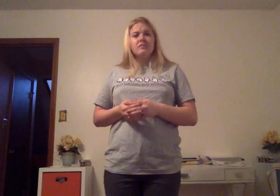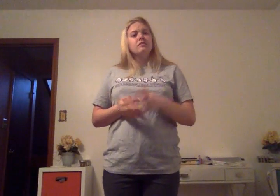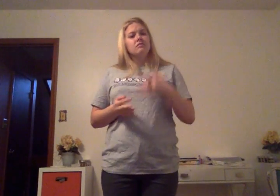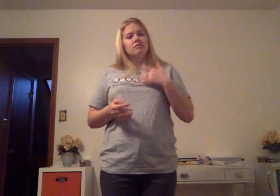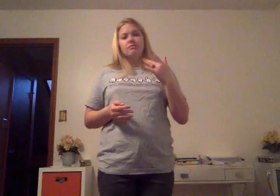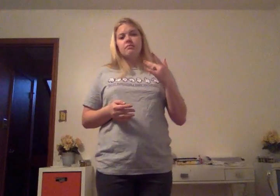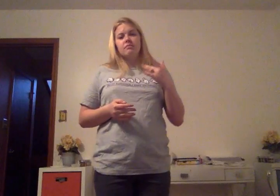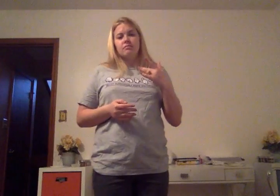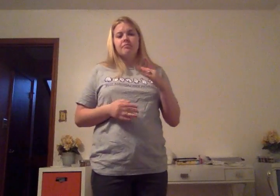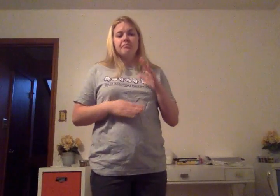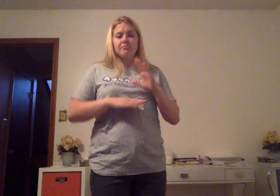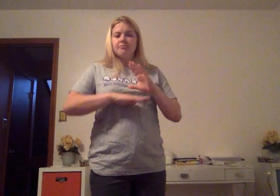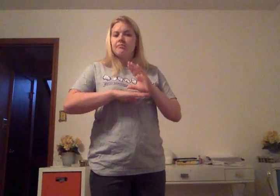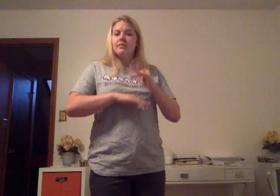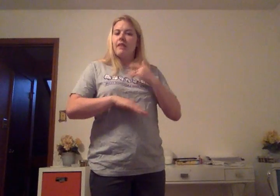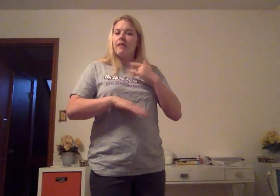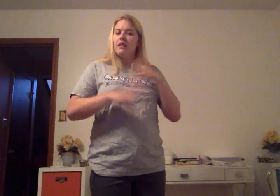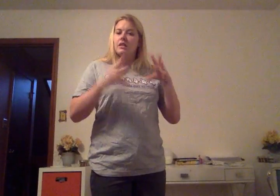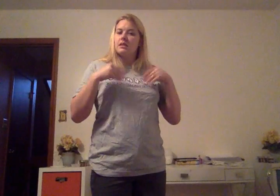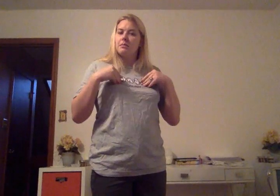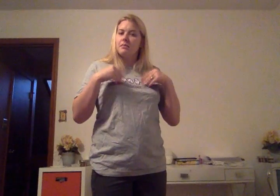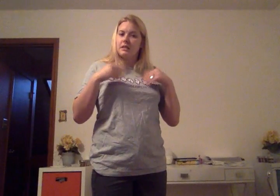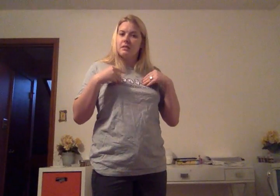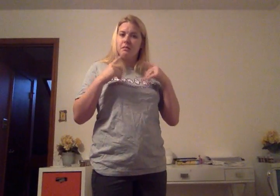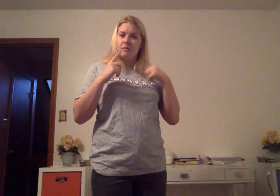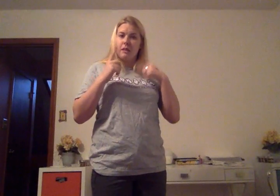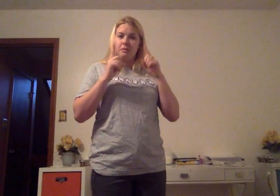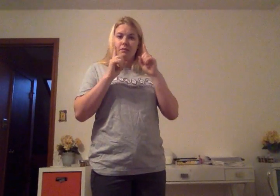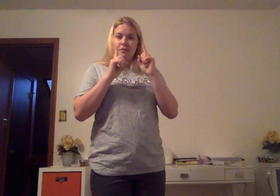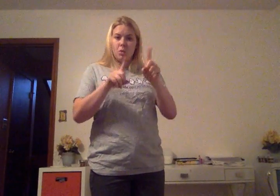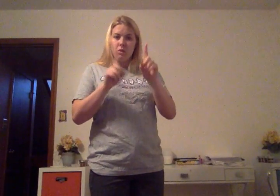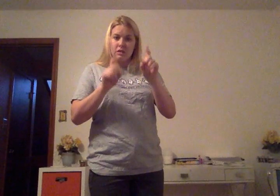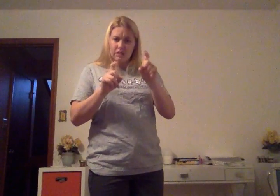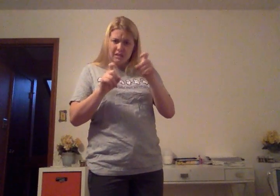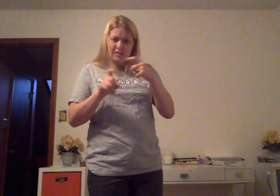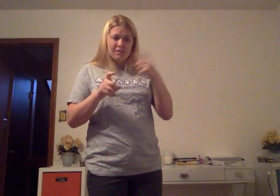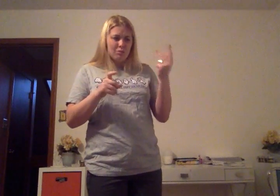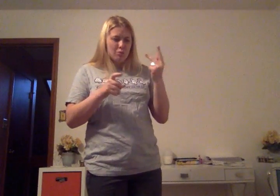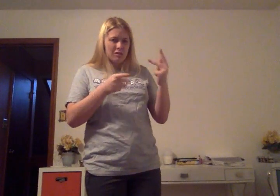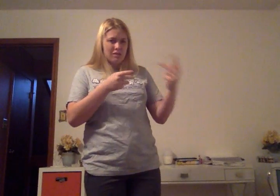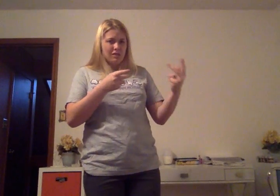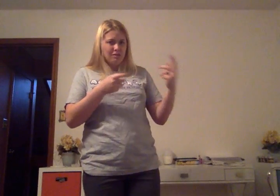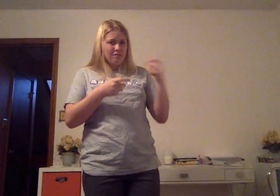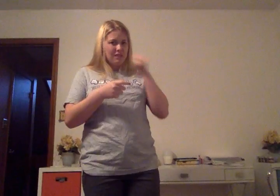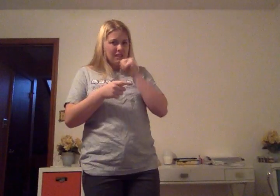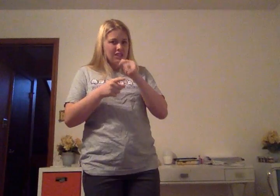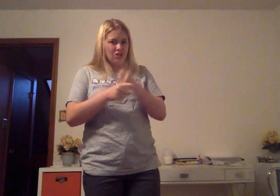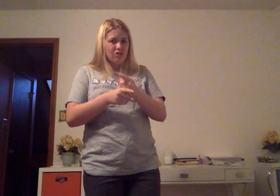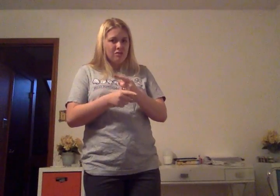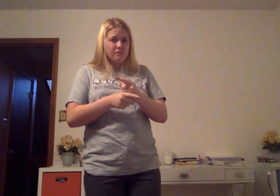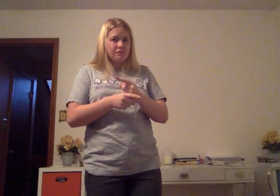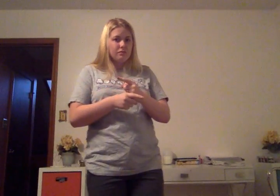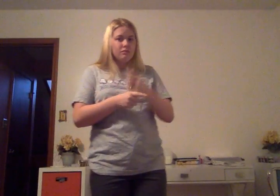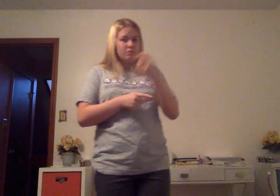there was no question. I was like, I'm going to get tested. You're my sister, of course. And so I called her assistant, and I said, give me